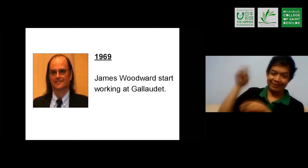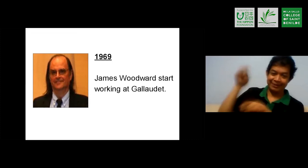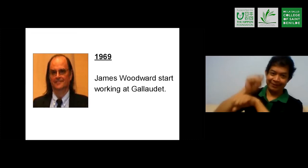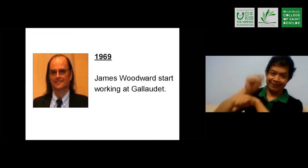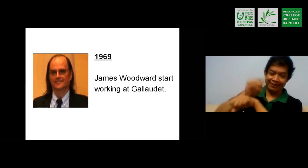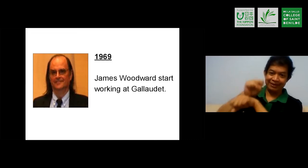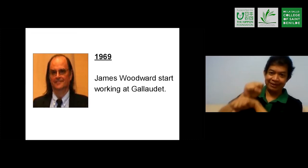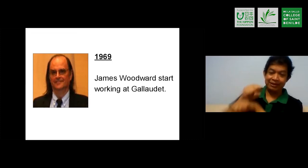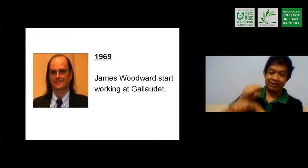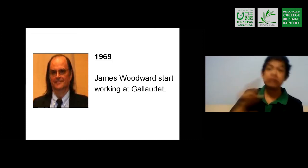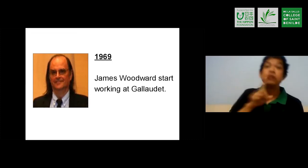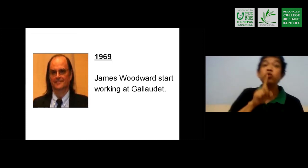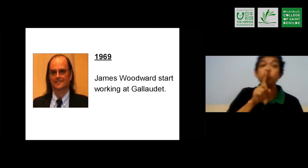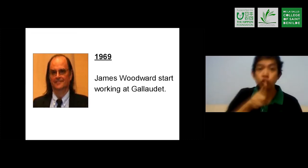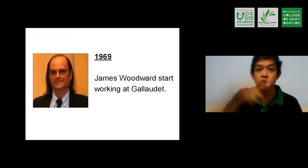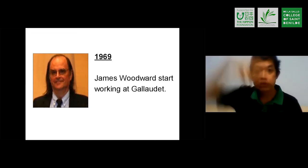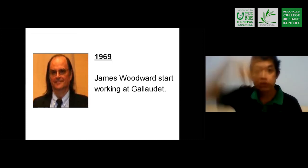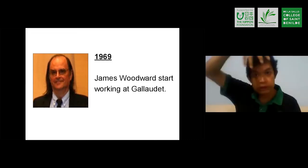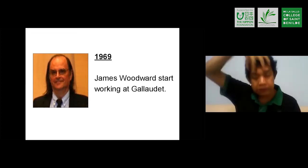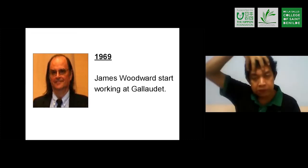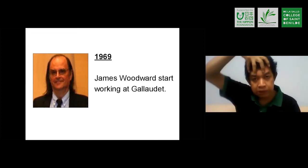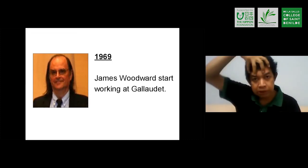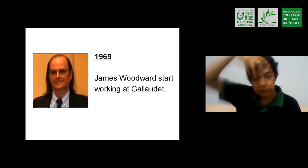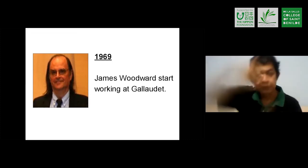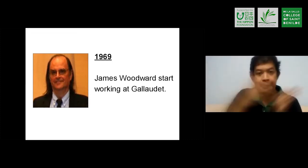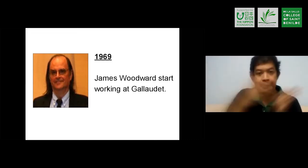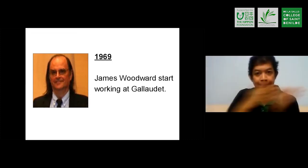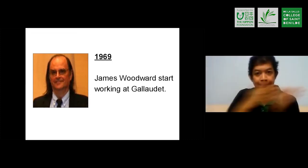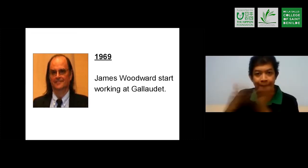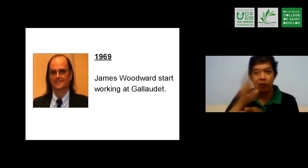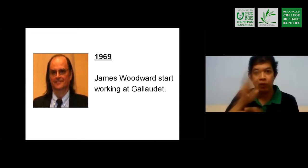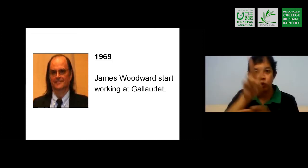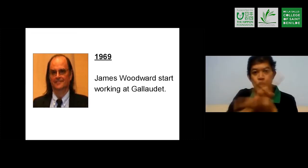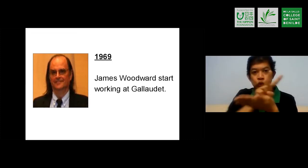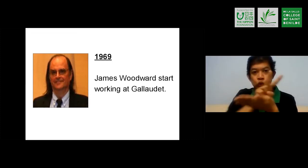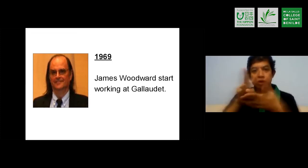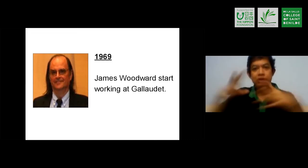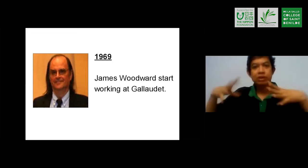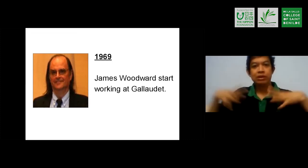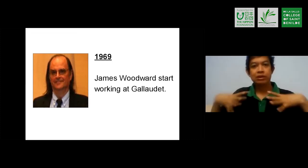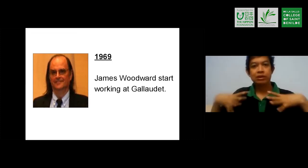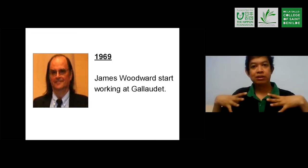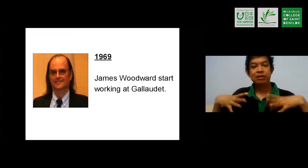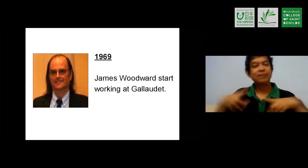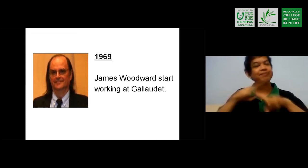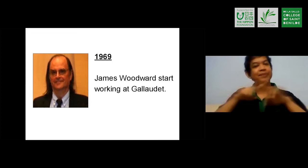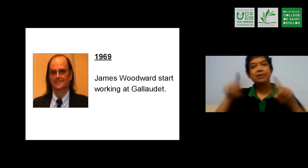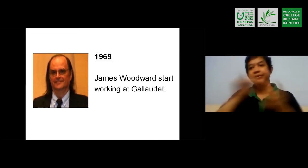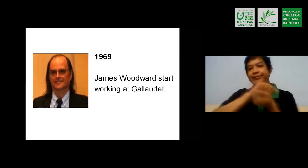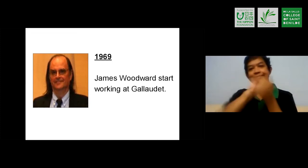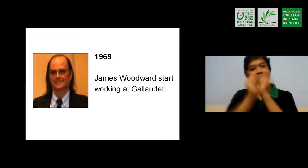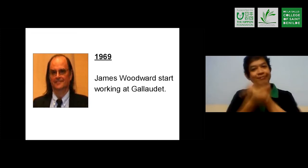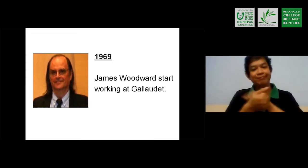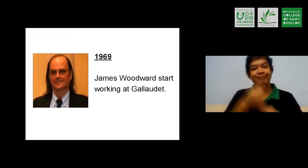told him to uh, drop by so that they can